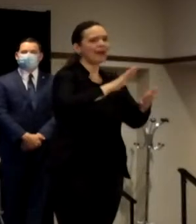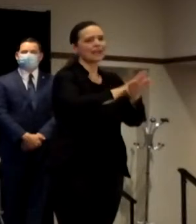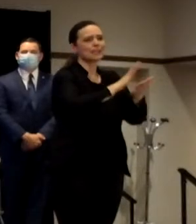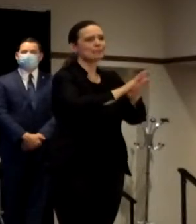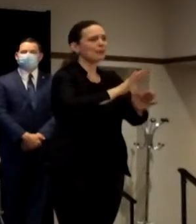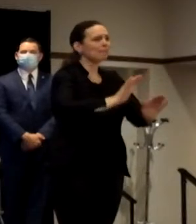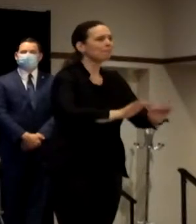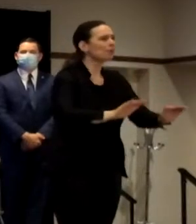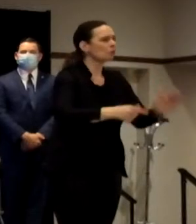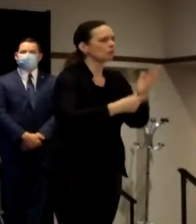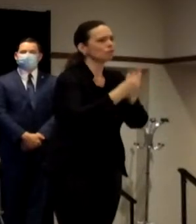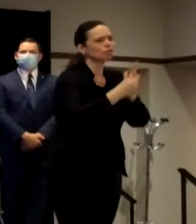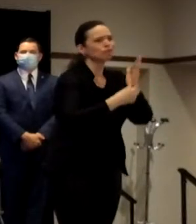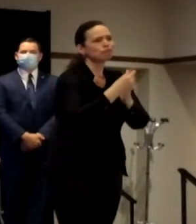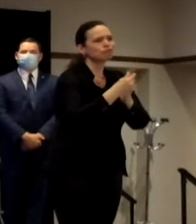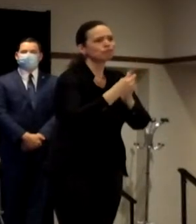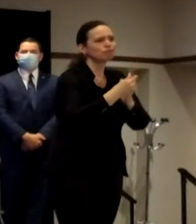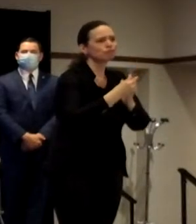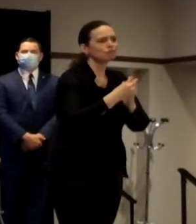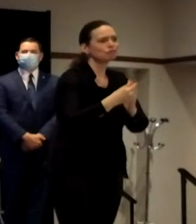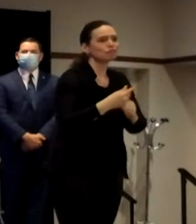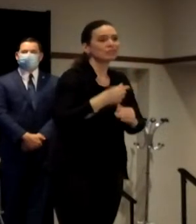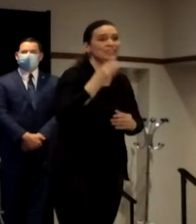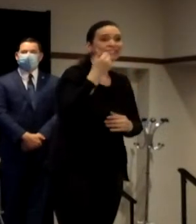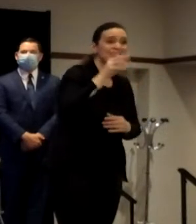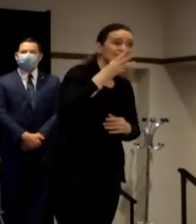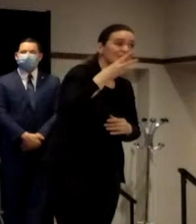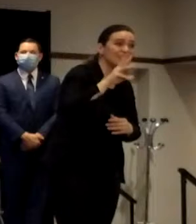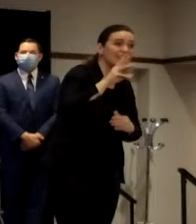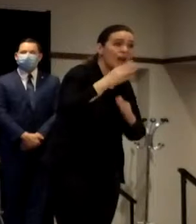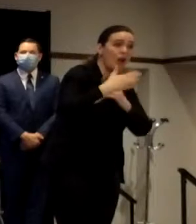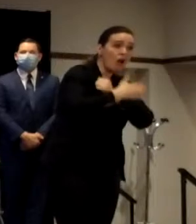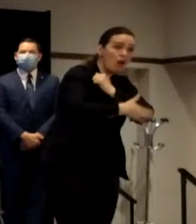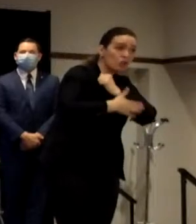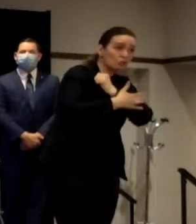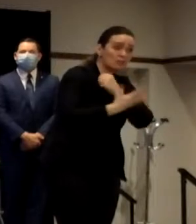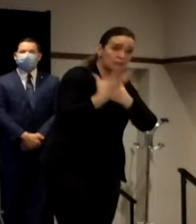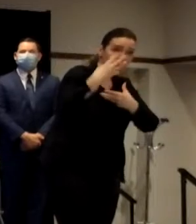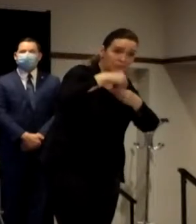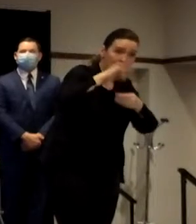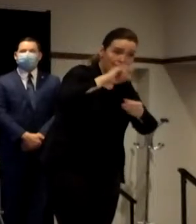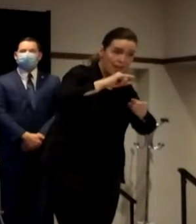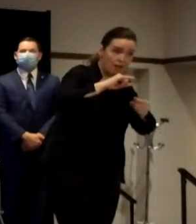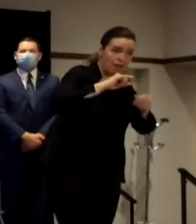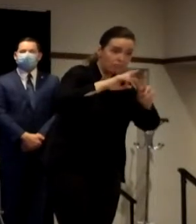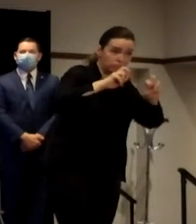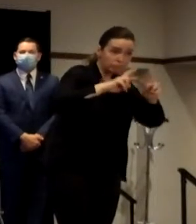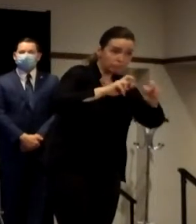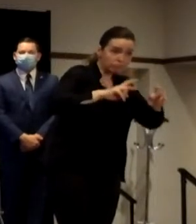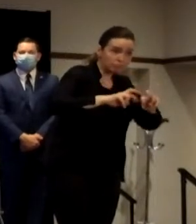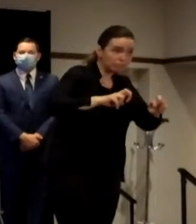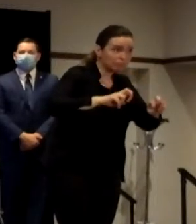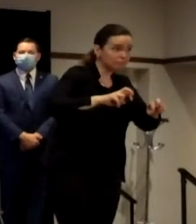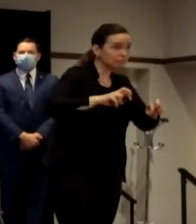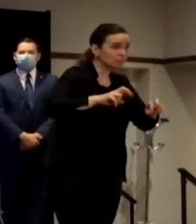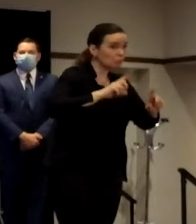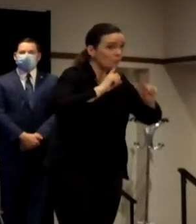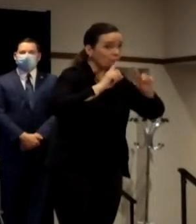16-country publication in Lancet, which was pretty much put forward by Howard Chen School of Public